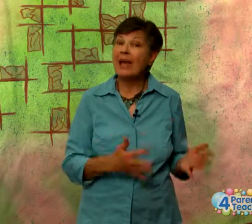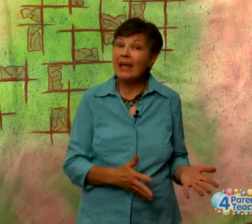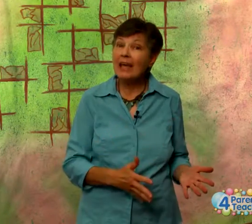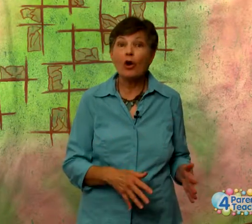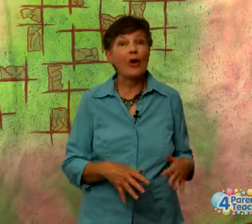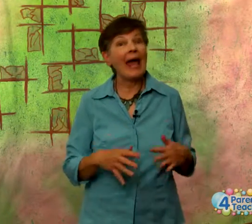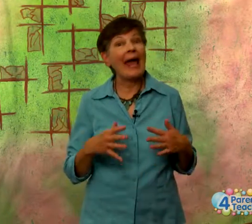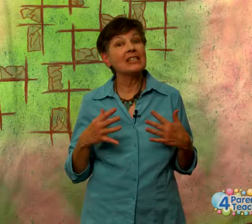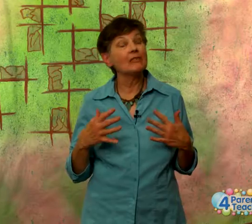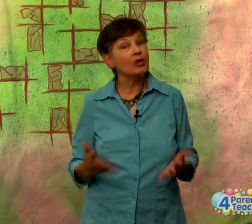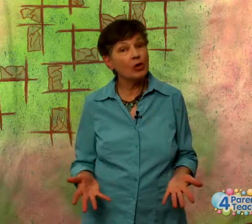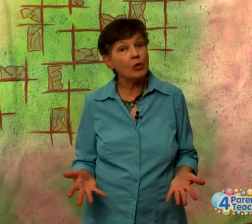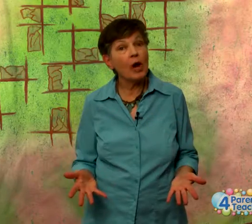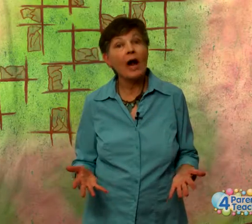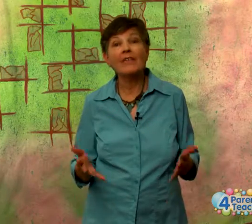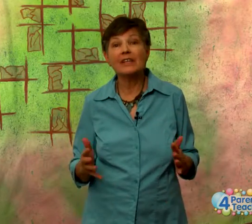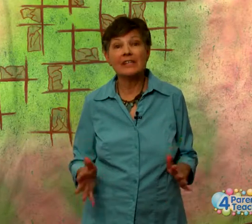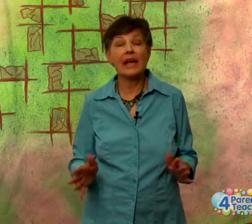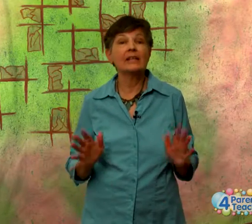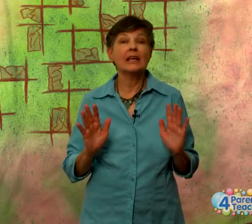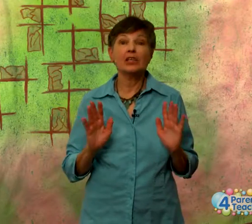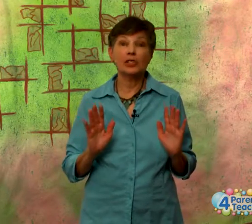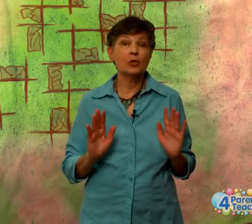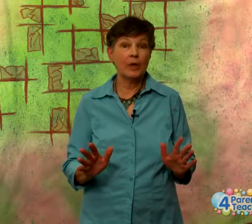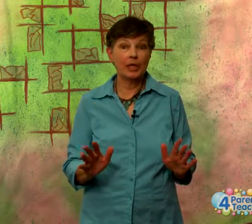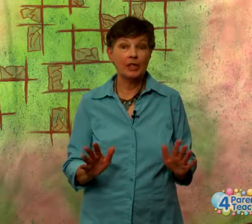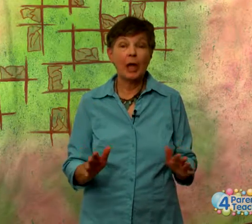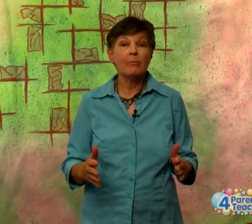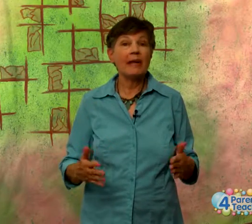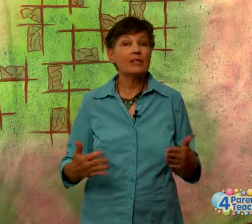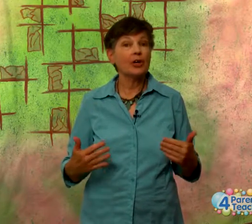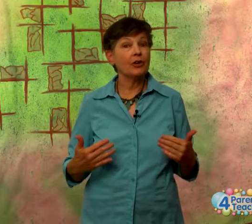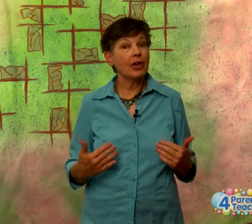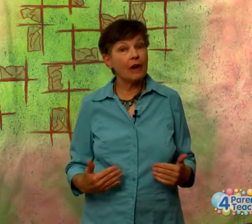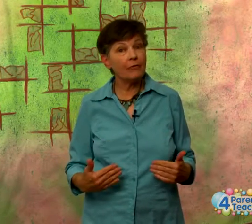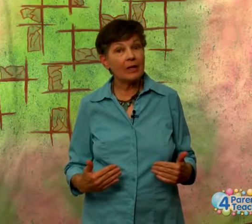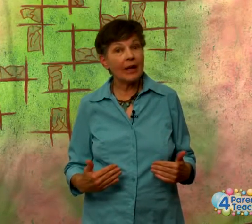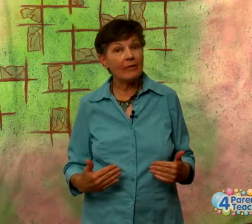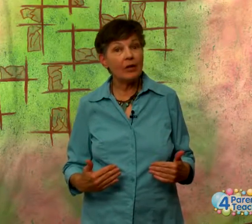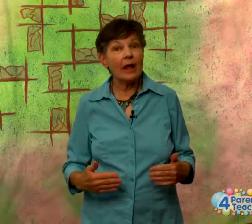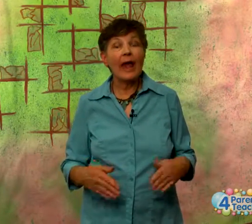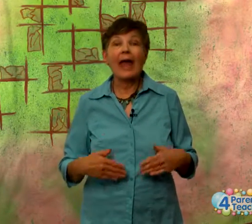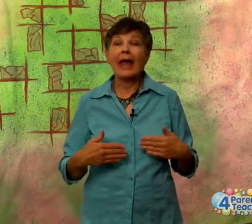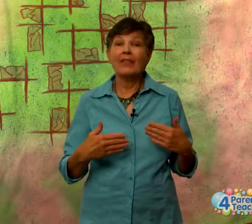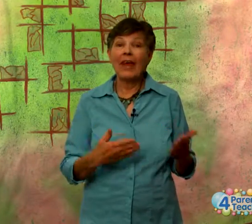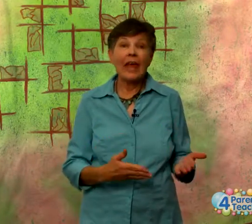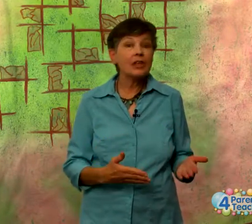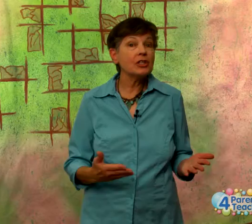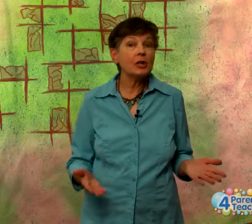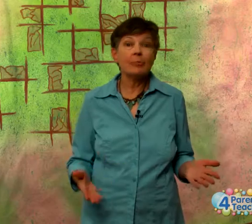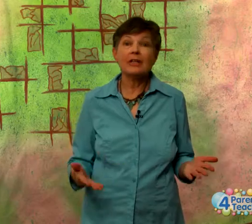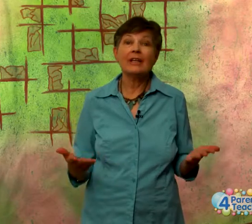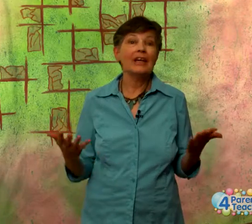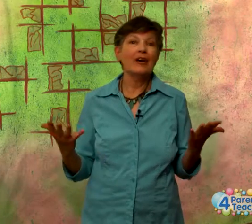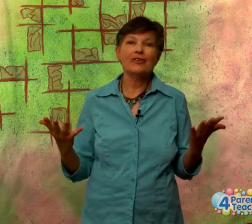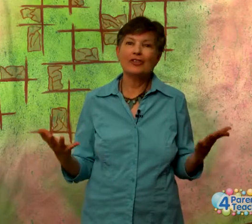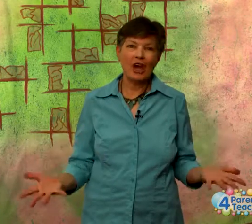many or as few of the signs as you wish, based on your comfort level and the age and the ability of your